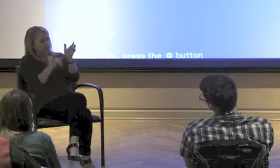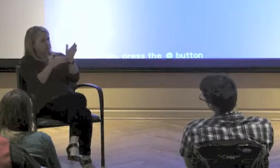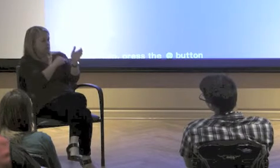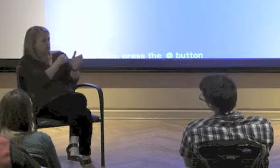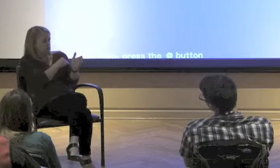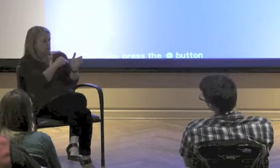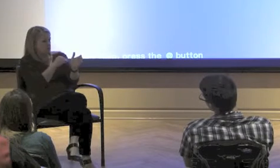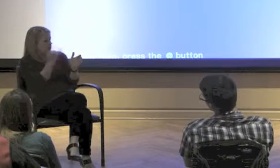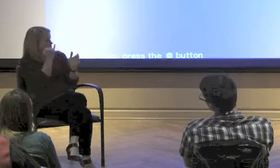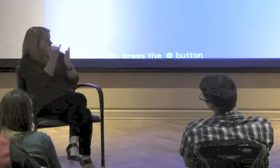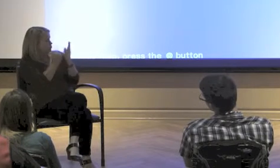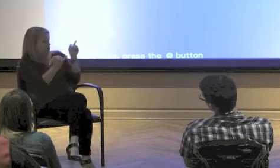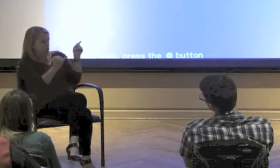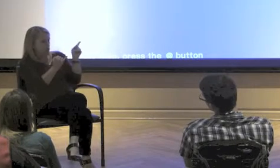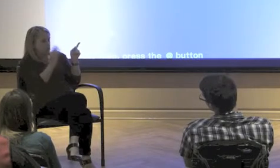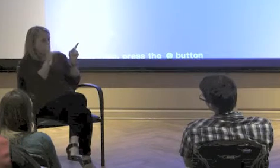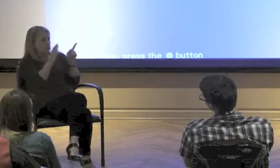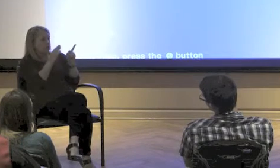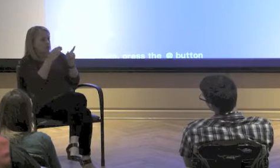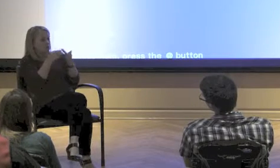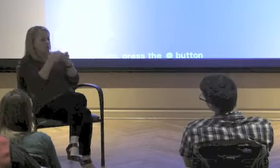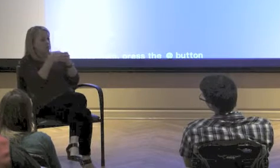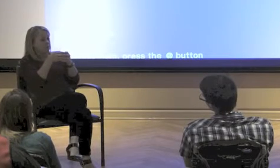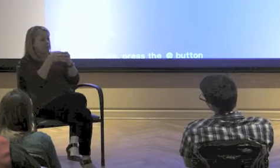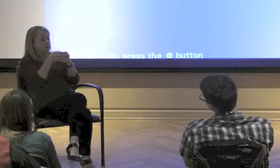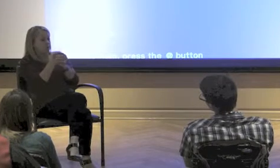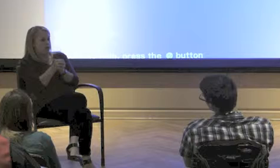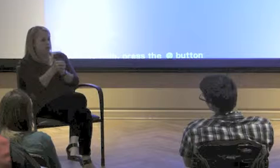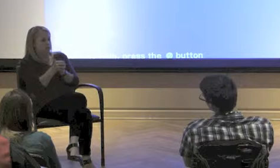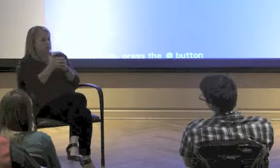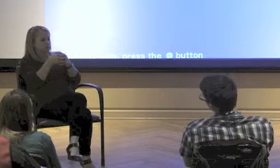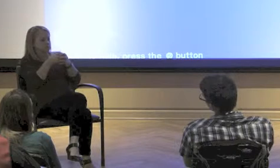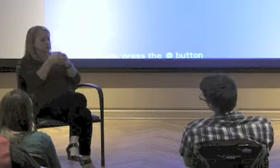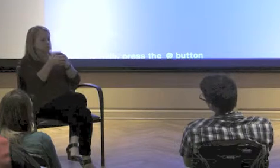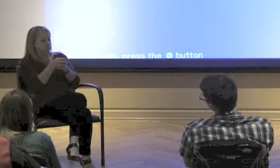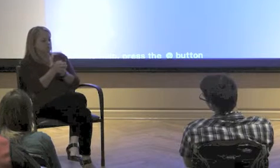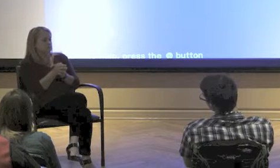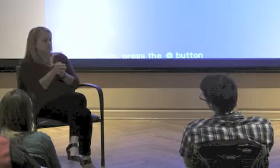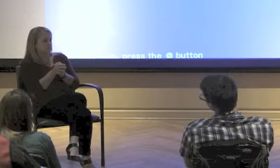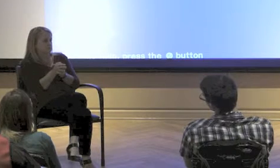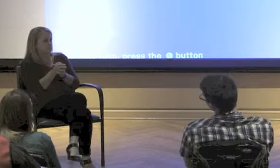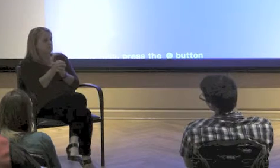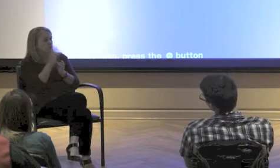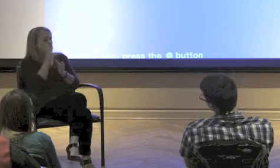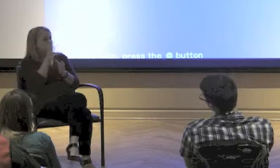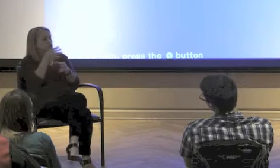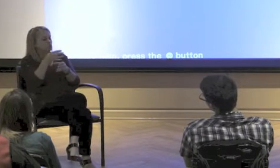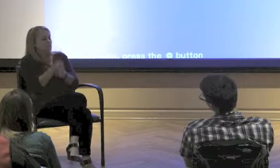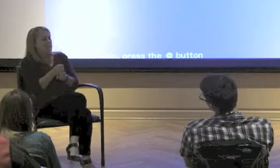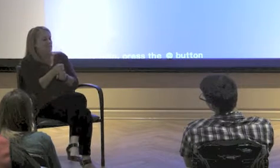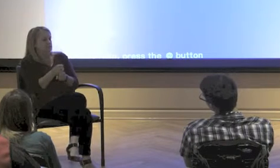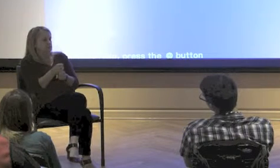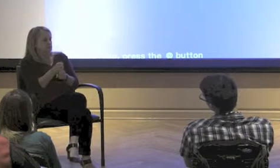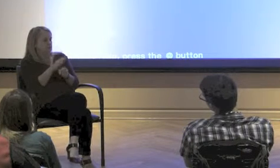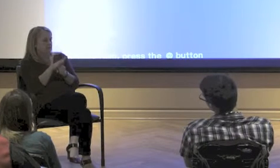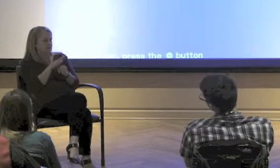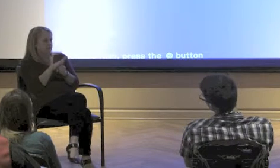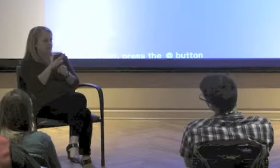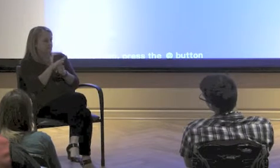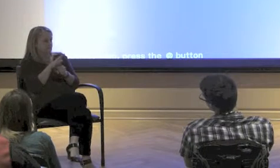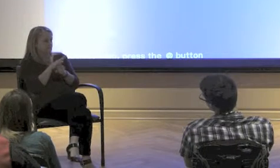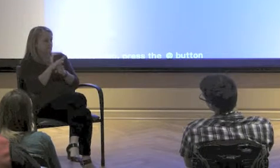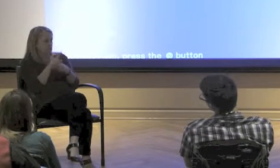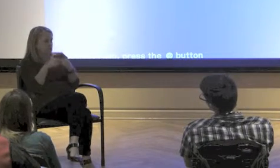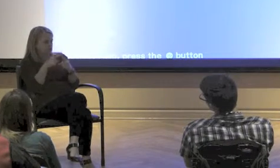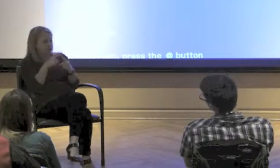Dr. Cartwright drew, that will open and relax properly. And you also have to have a bladder that will squeeze or contract